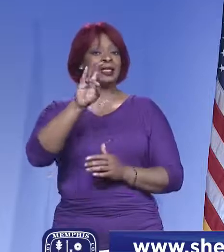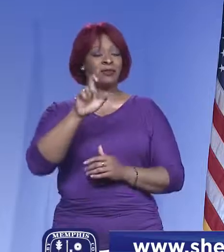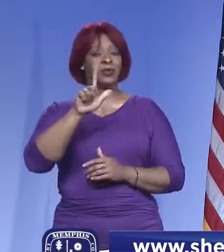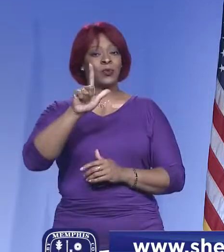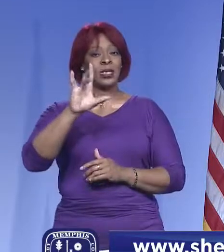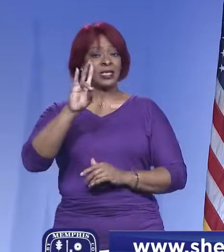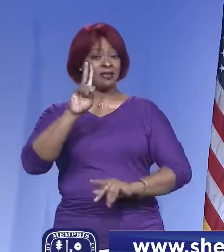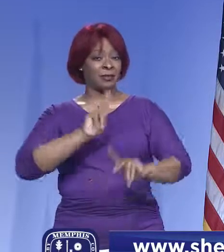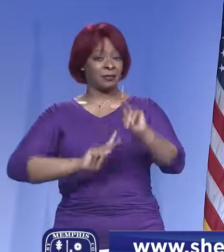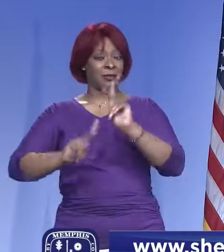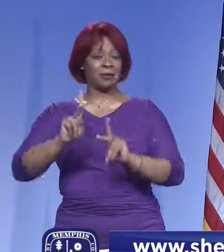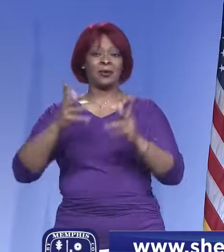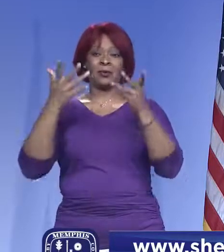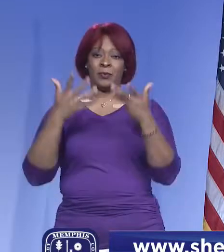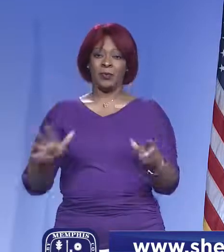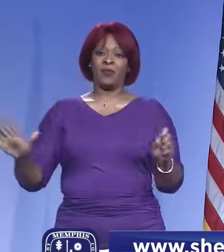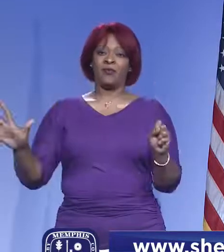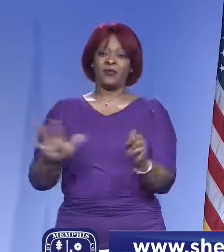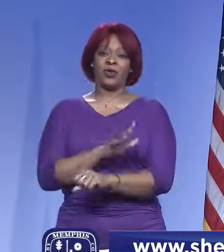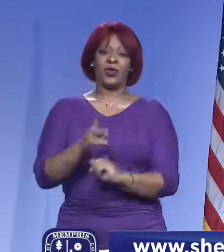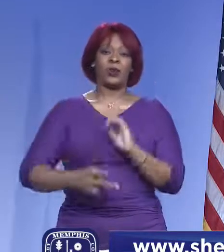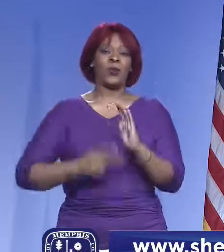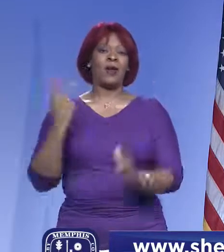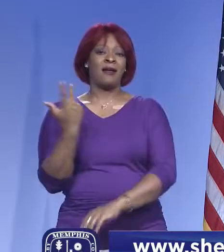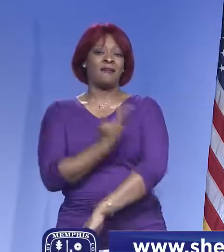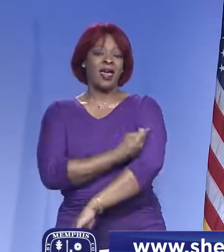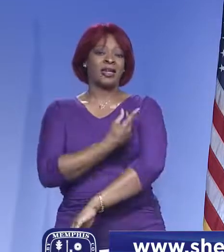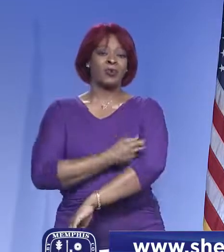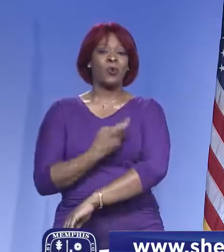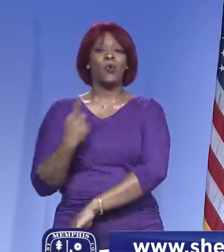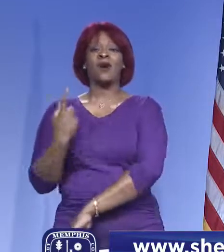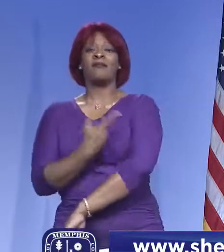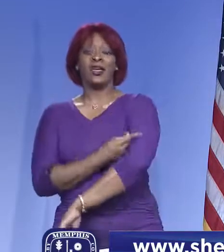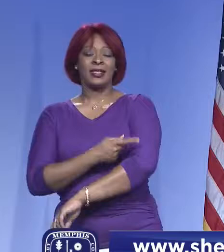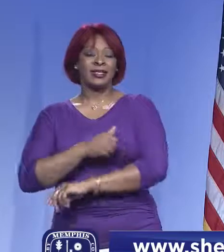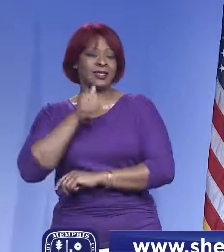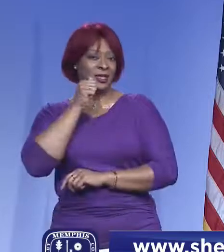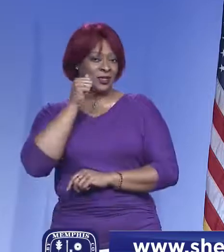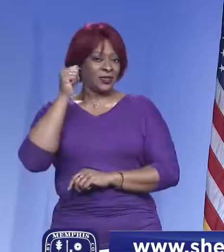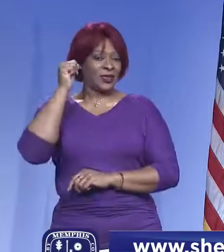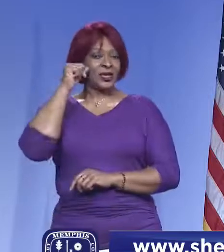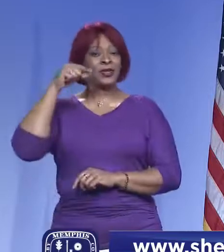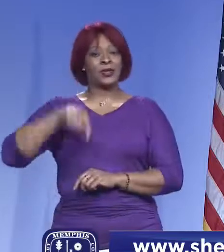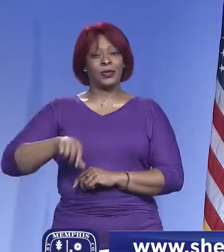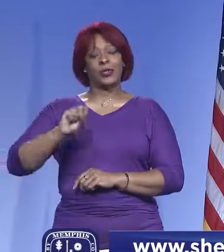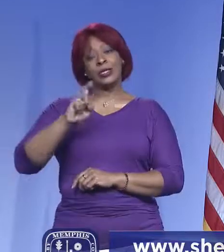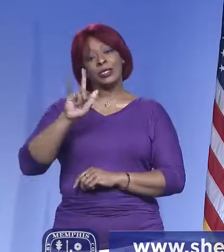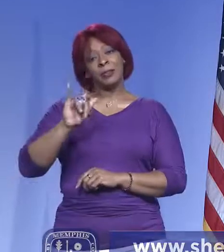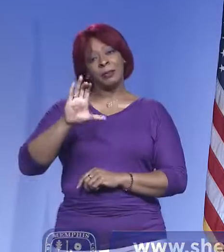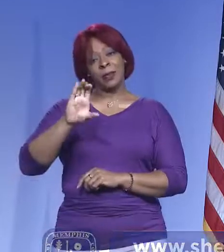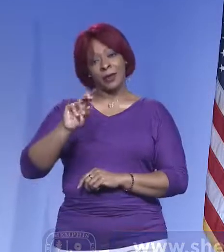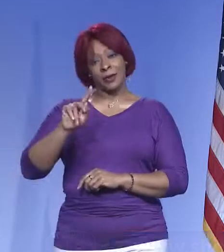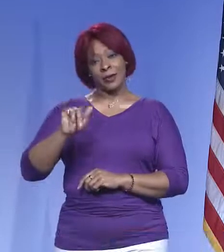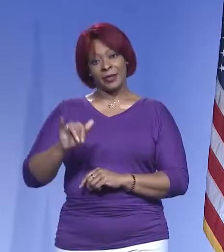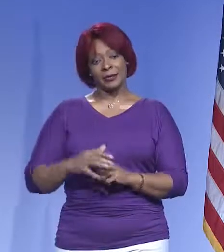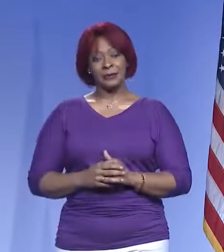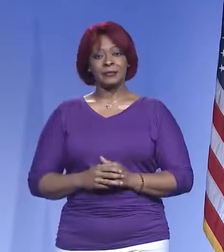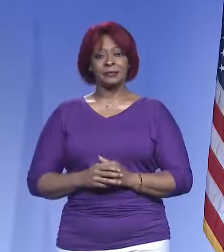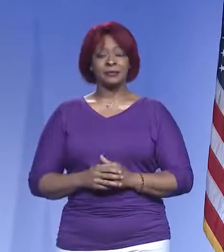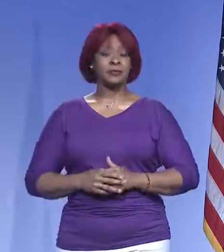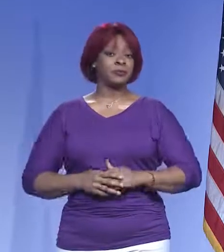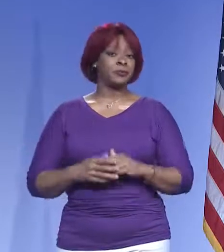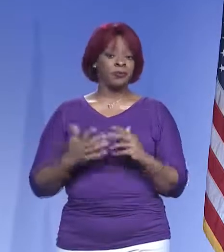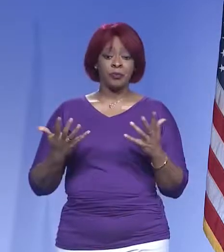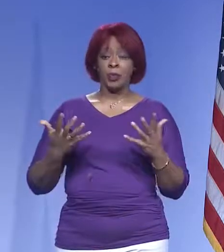220,727 people who are fully vaccinated as of yesterday in Shelby County. But what